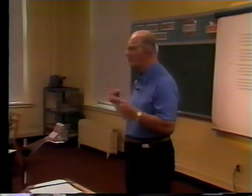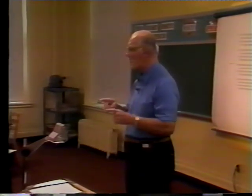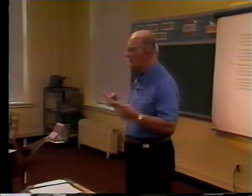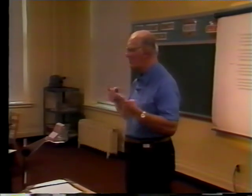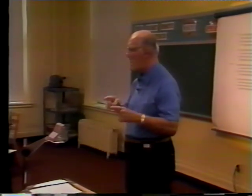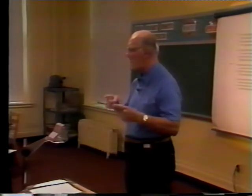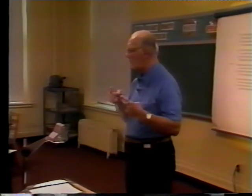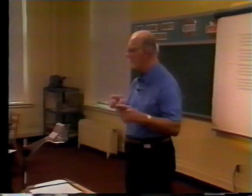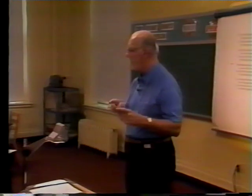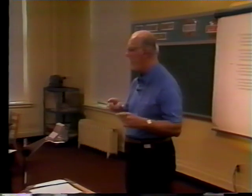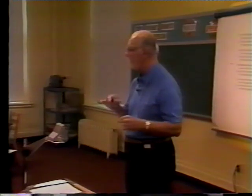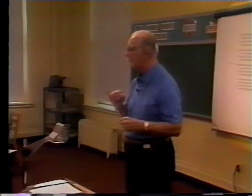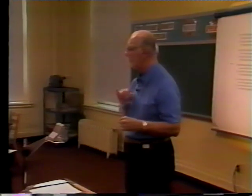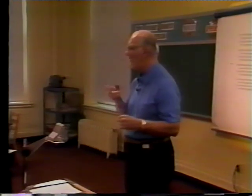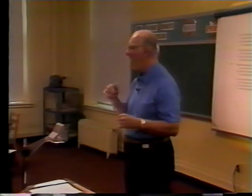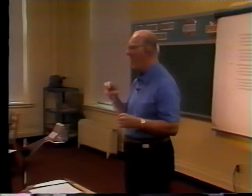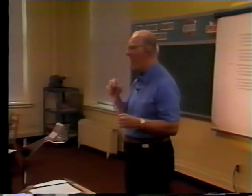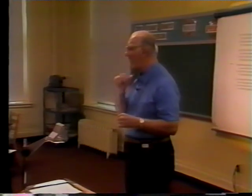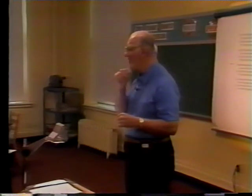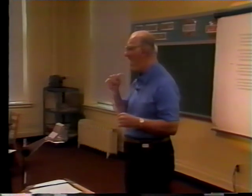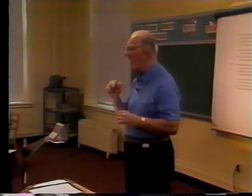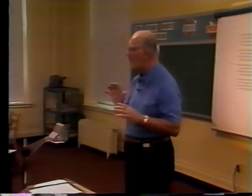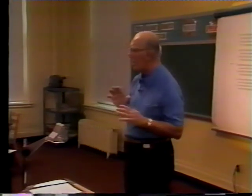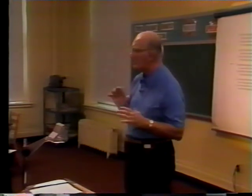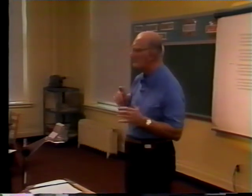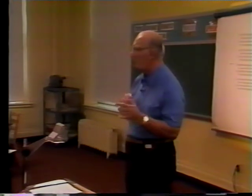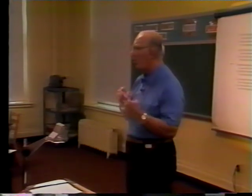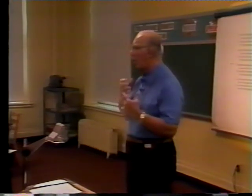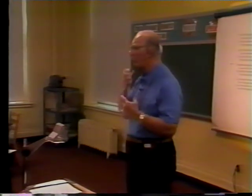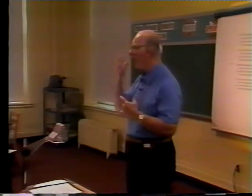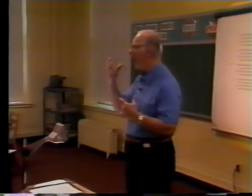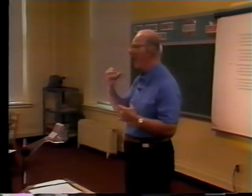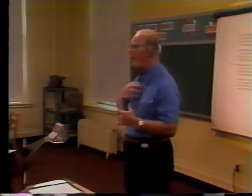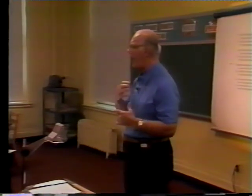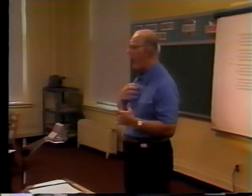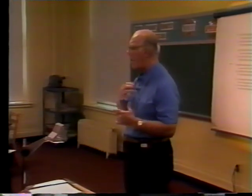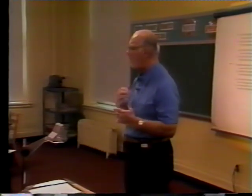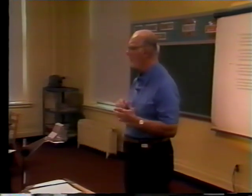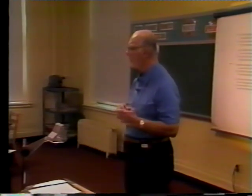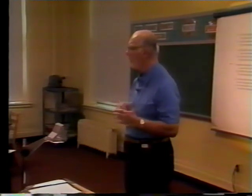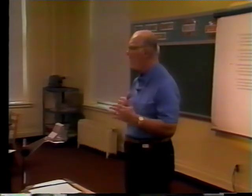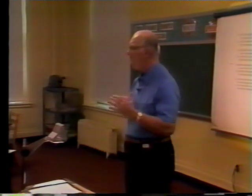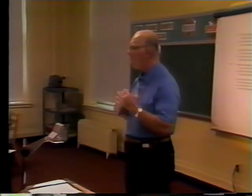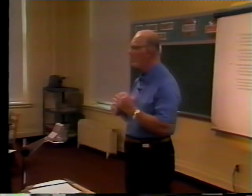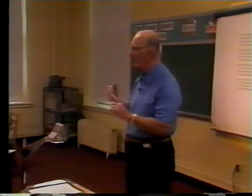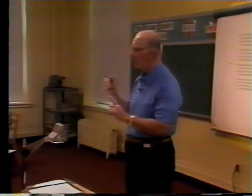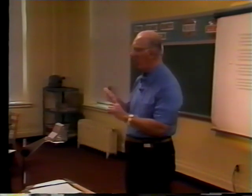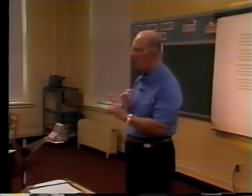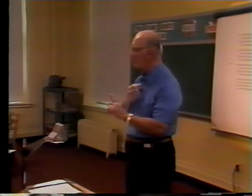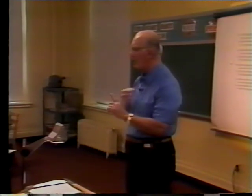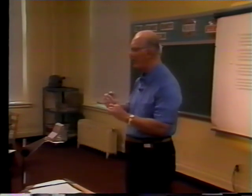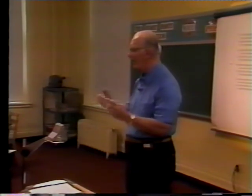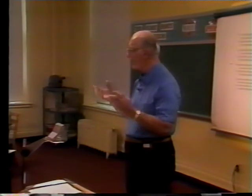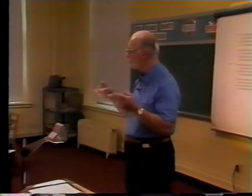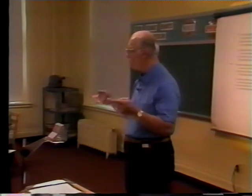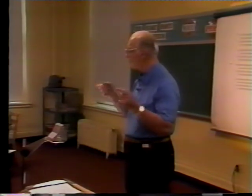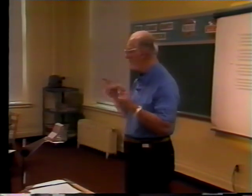of circumstance, I have not winced or cried aloud. Under the bludgeonings of